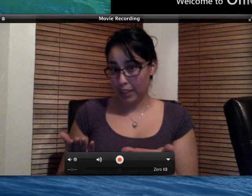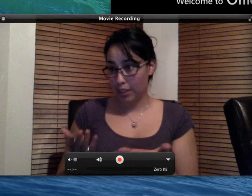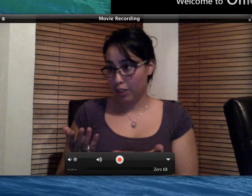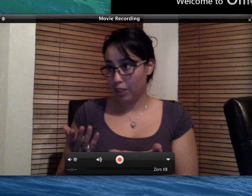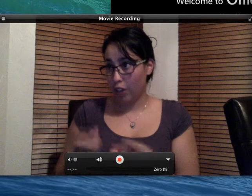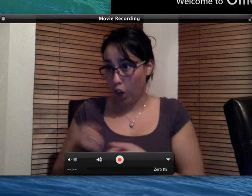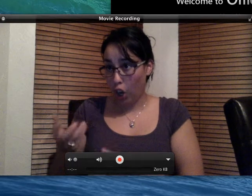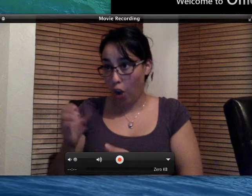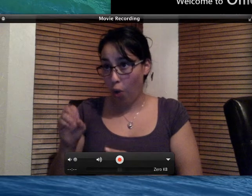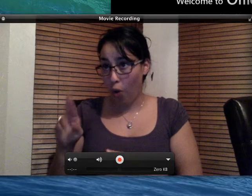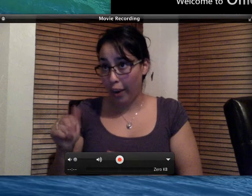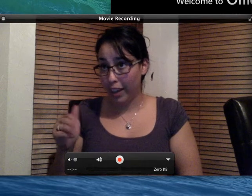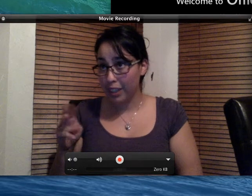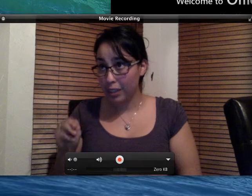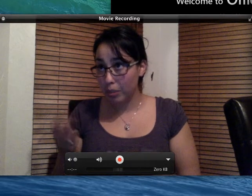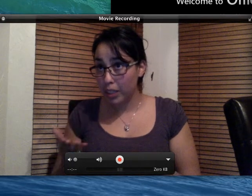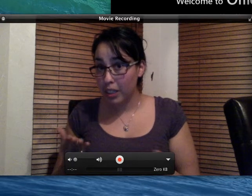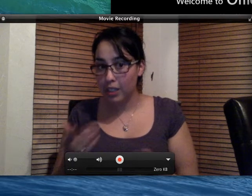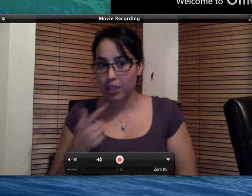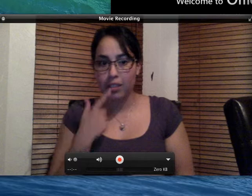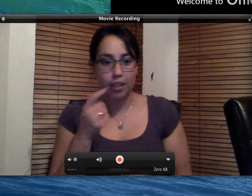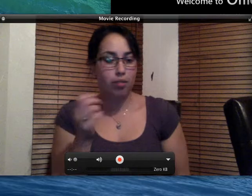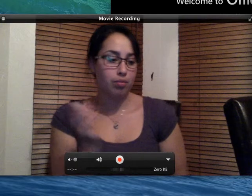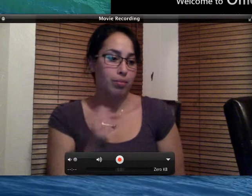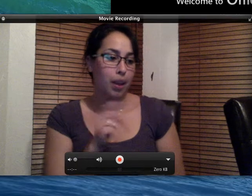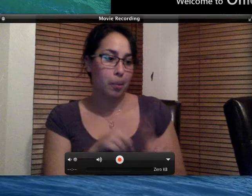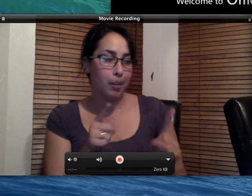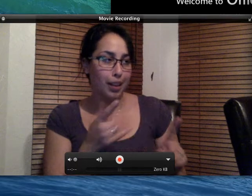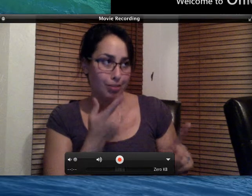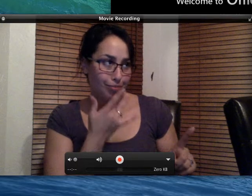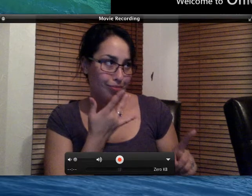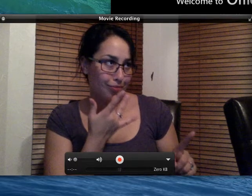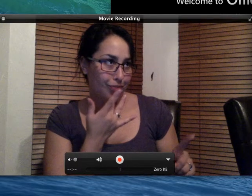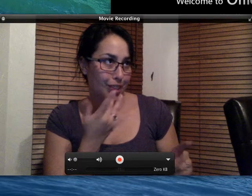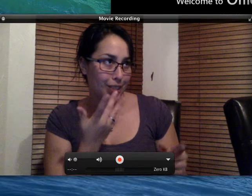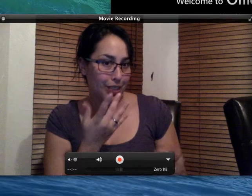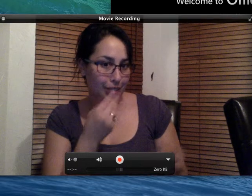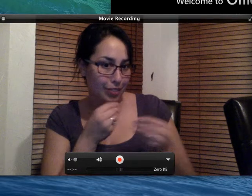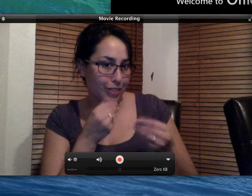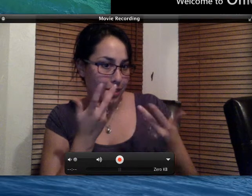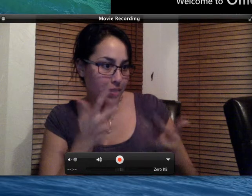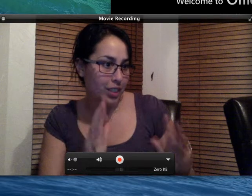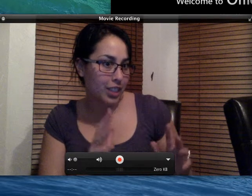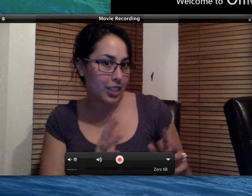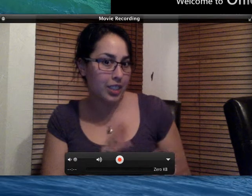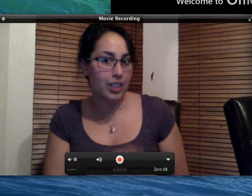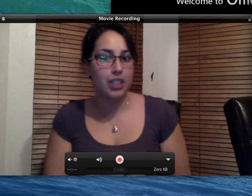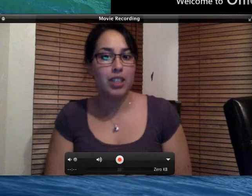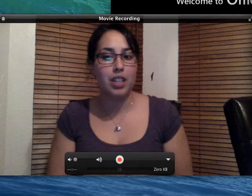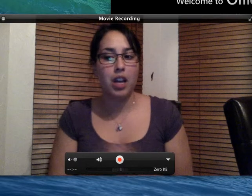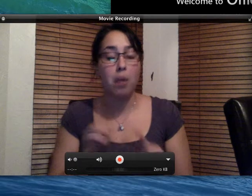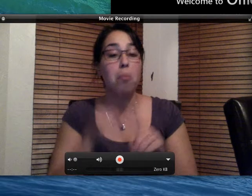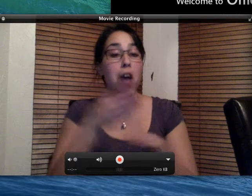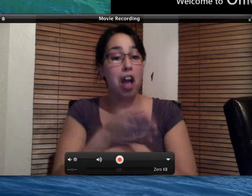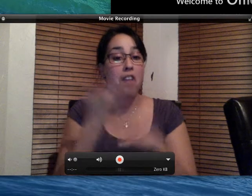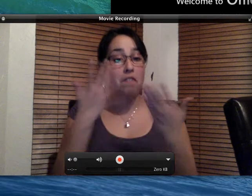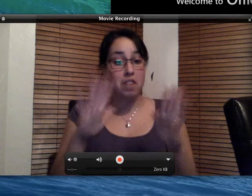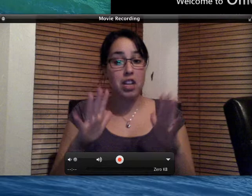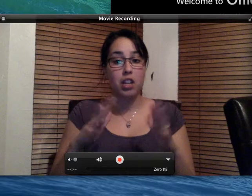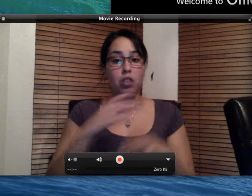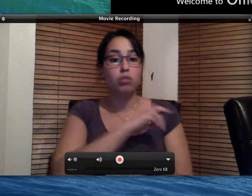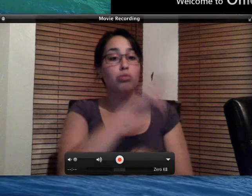mind. But afterwards, she was kind enough to demonstrate on a bench outside. It was remarkable. It took about 1